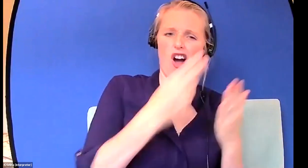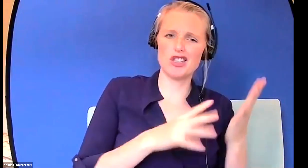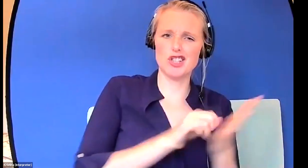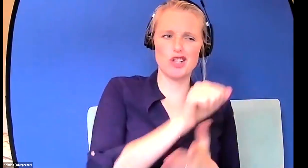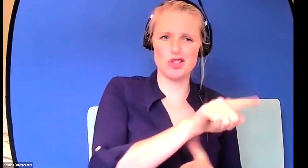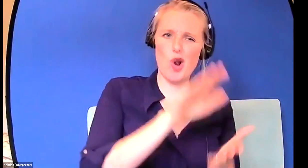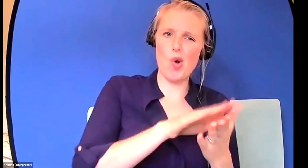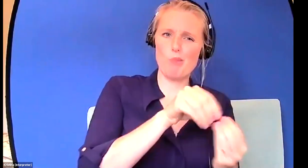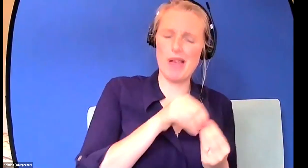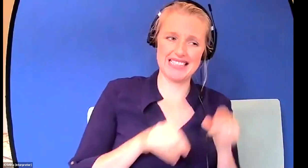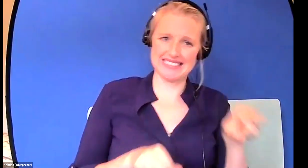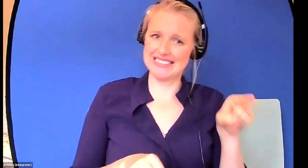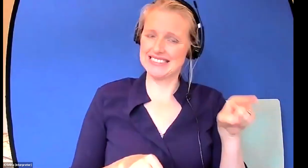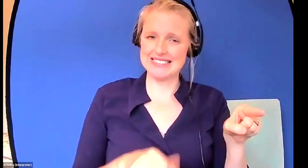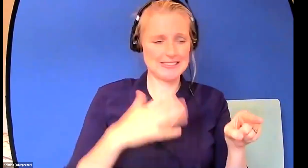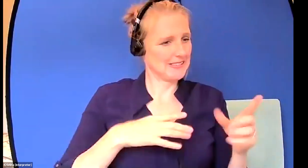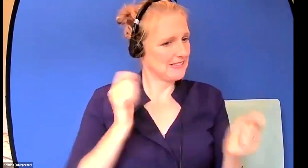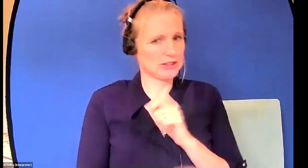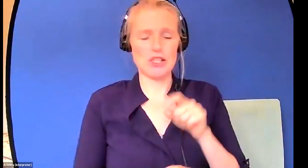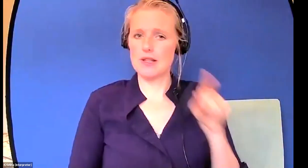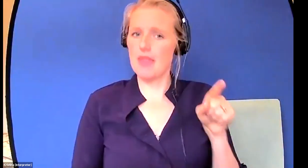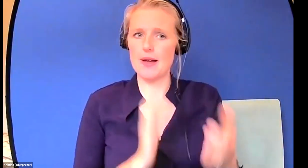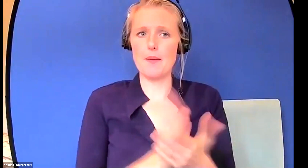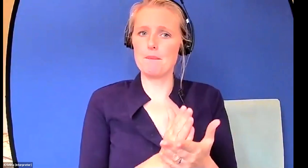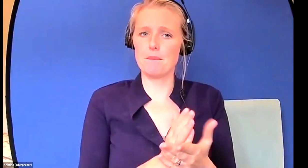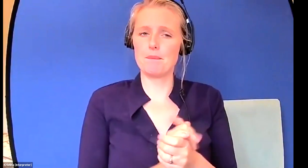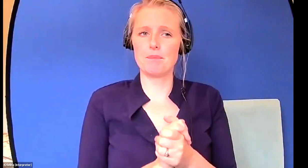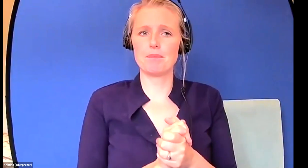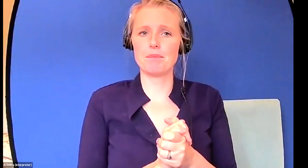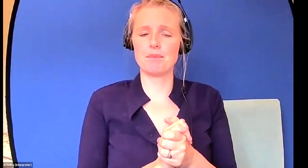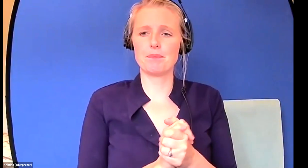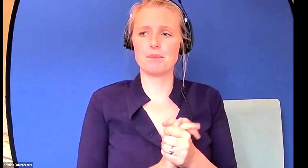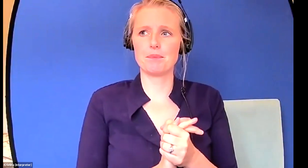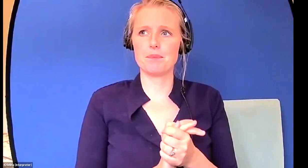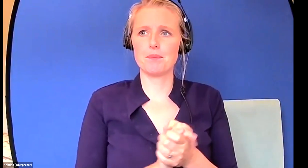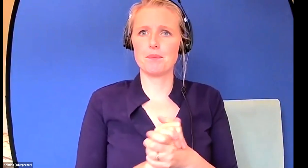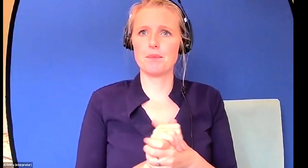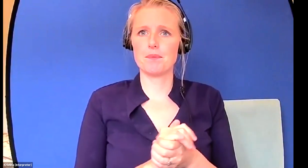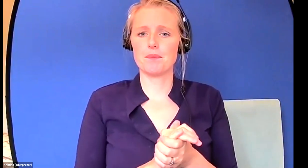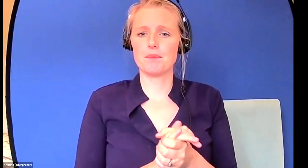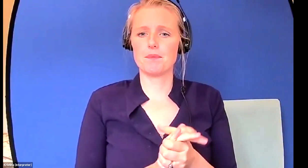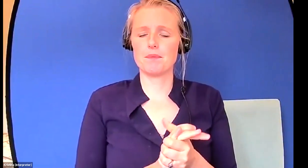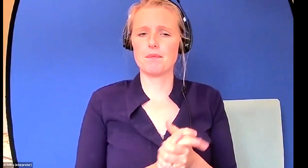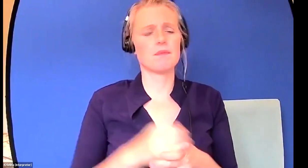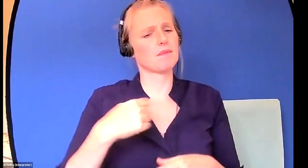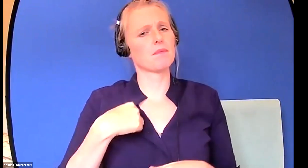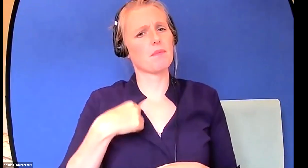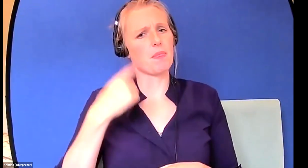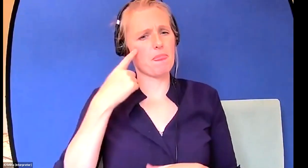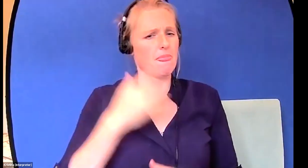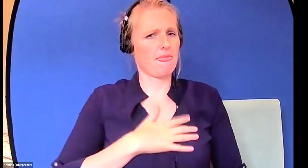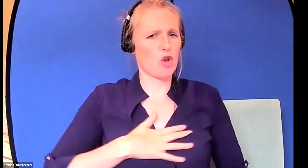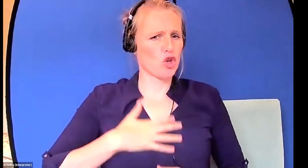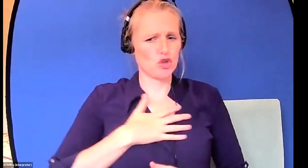social diversity in the cultural sector, as our speakers have just referred to. And I think these concerns have been centre stage for